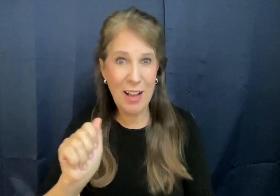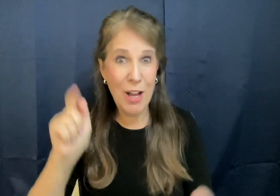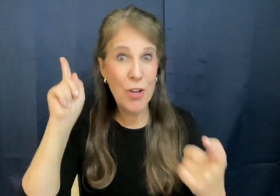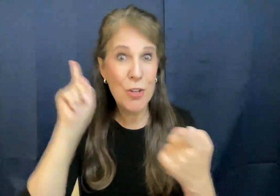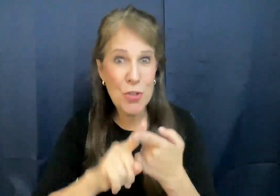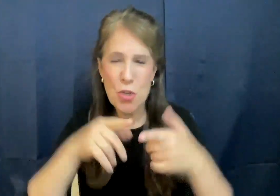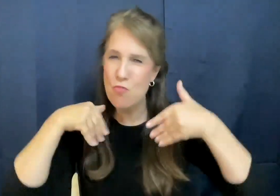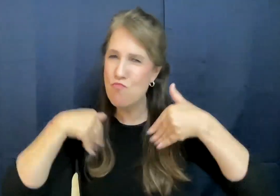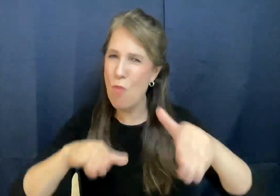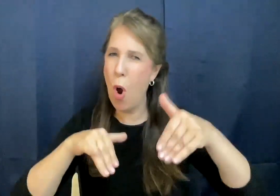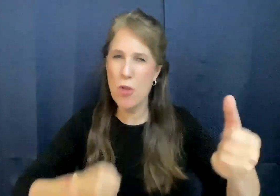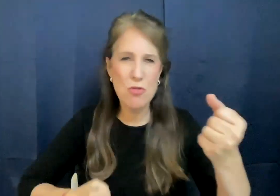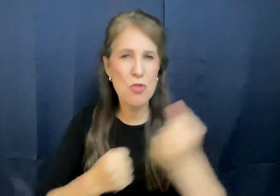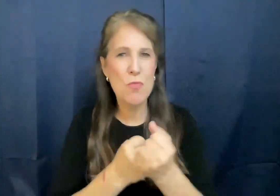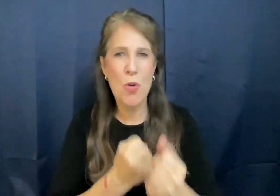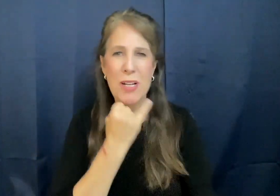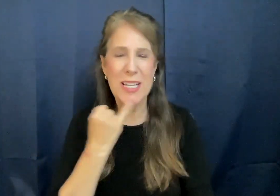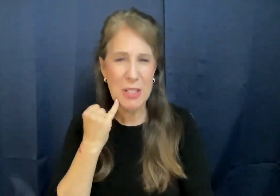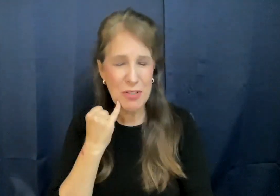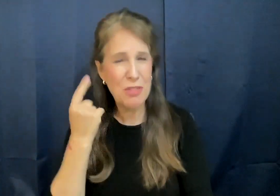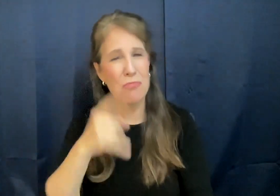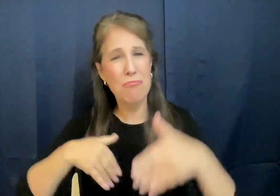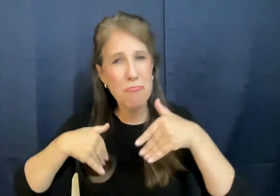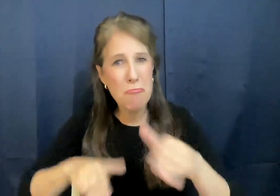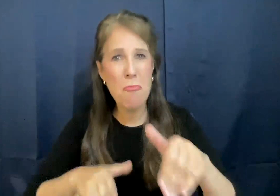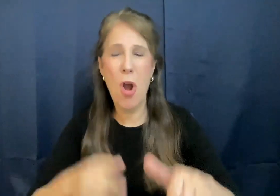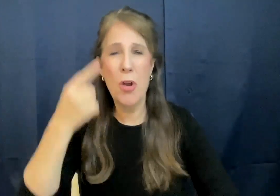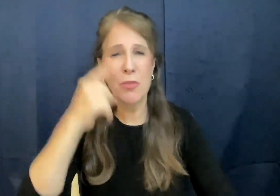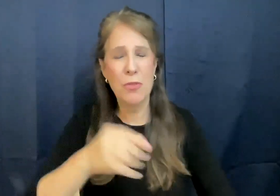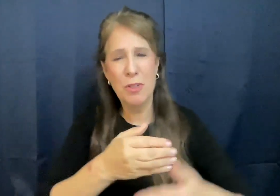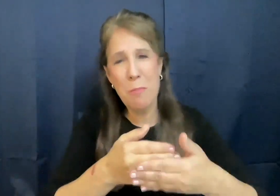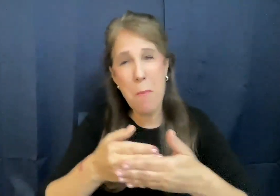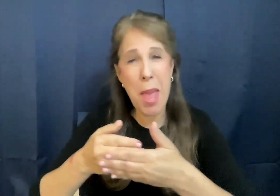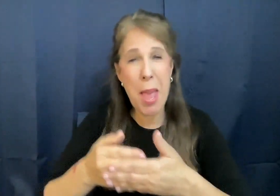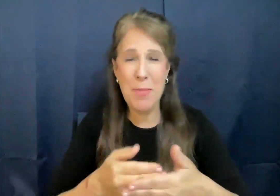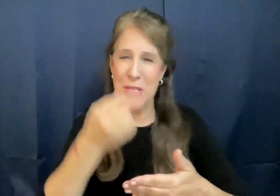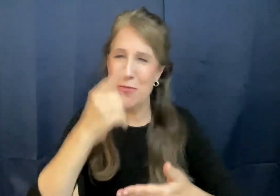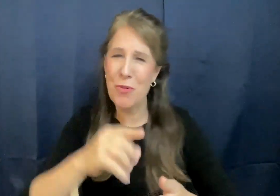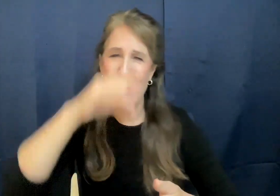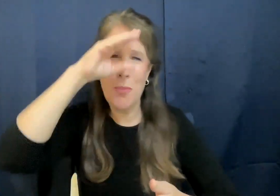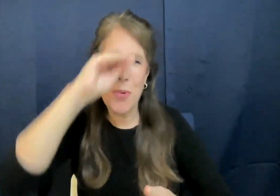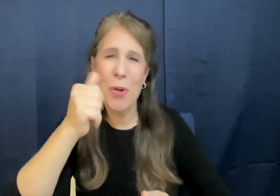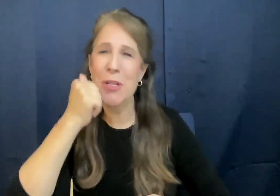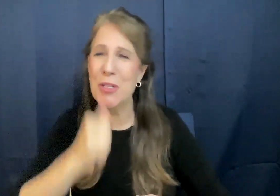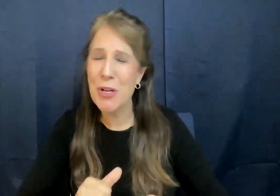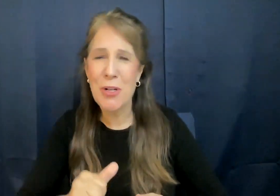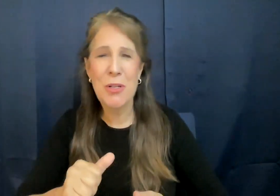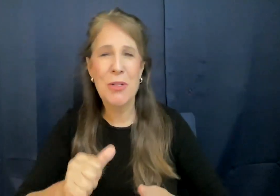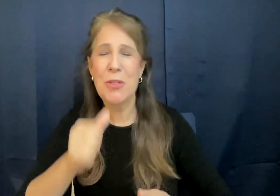to march for the babies, the boys and girls, women and men